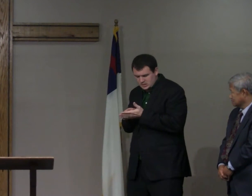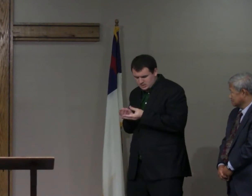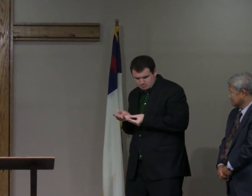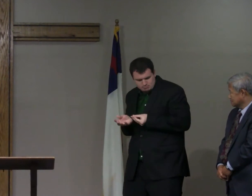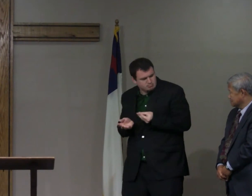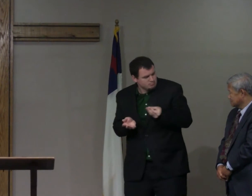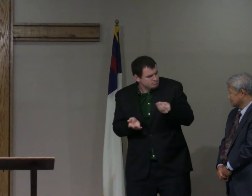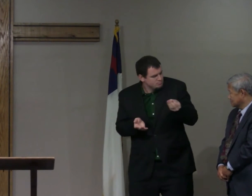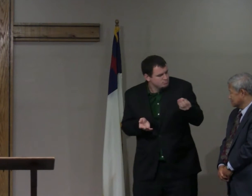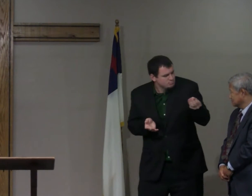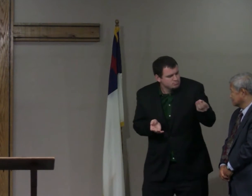come together